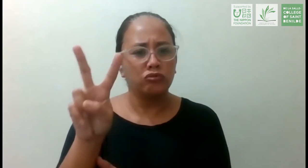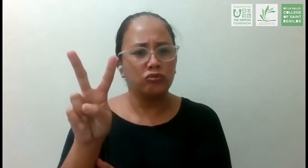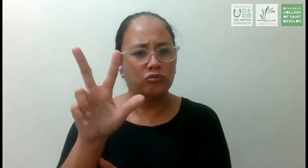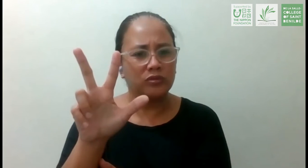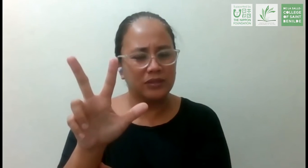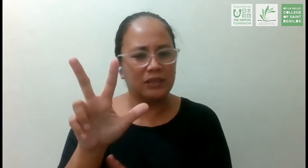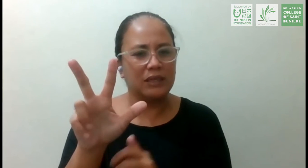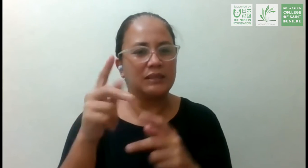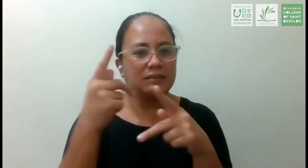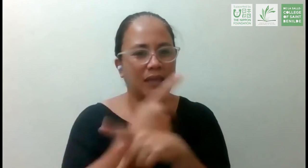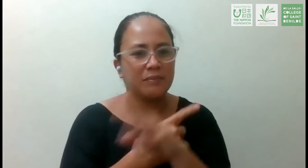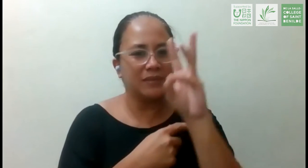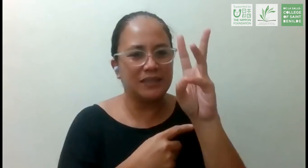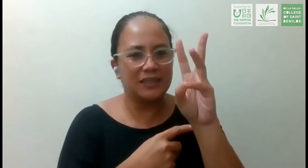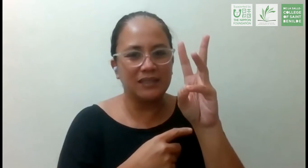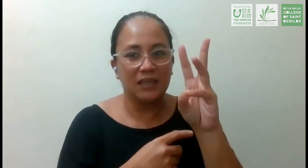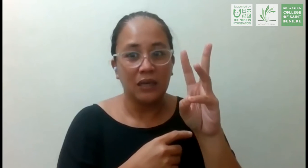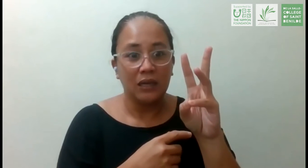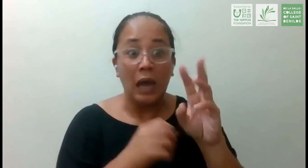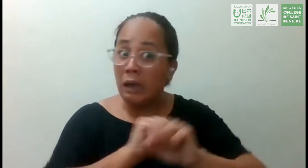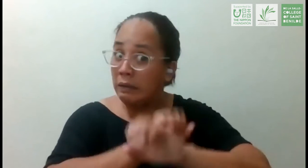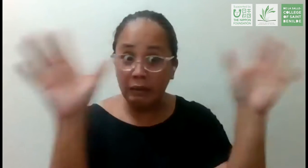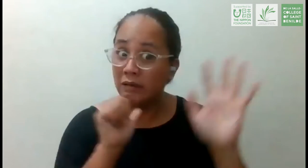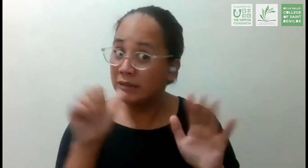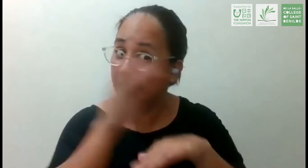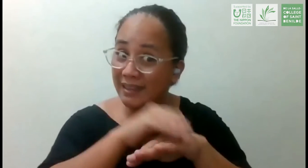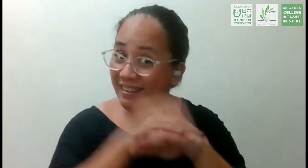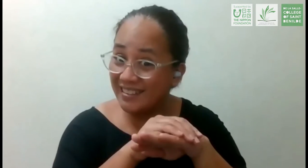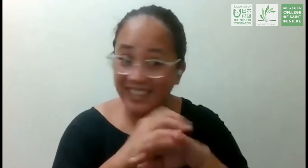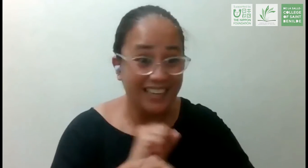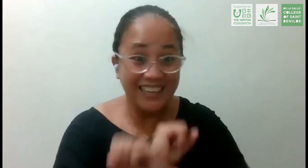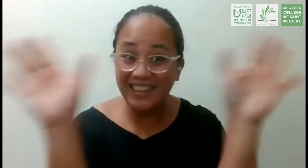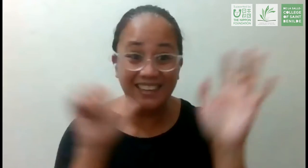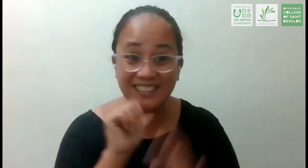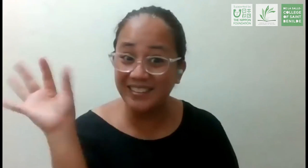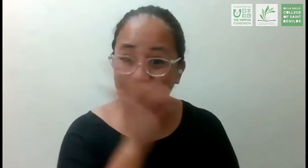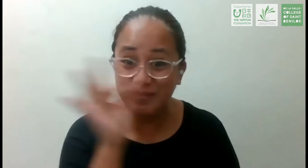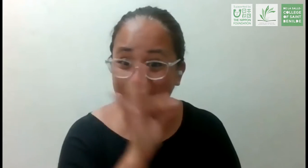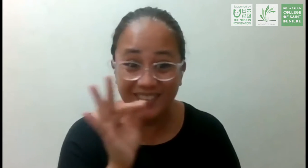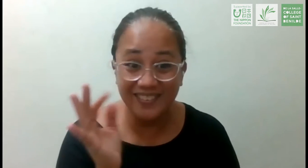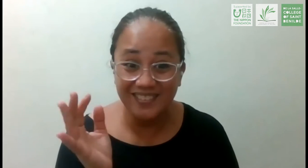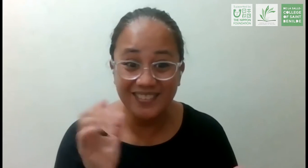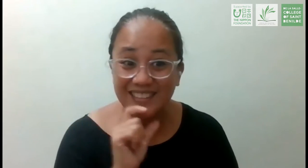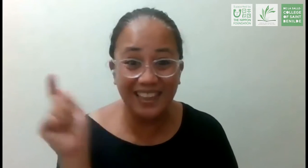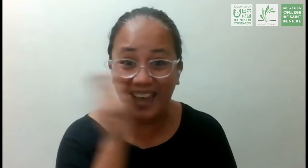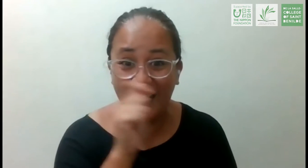That is very clearly not English, and it's not Tagalog, not Filipino.